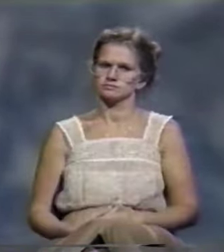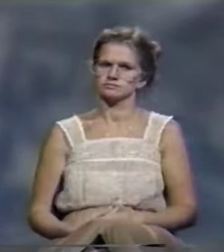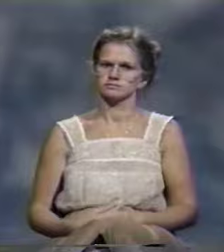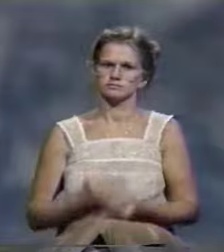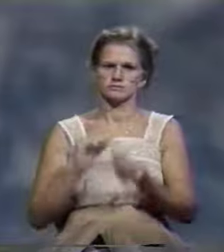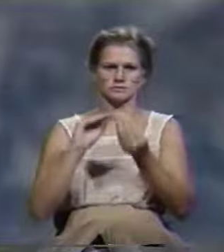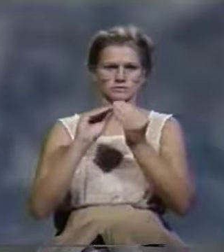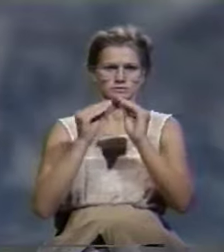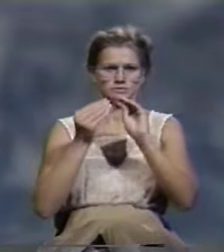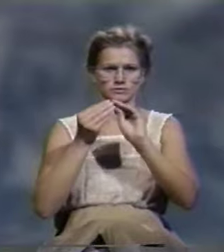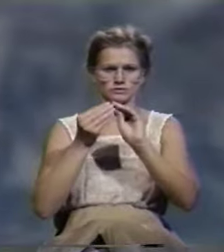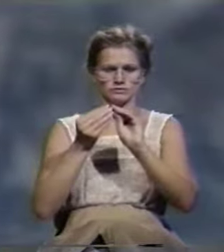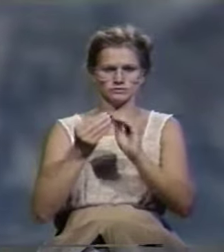Number.